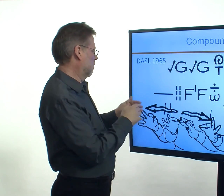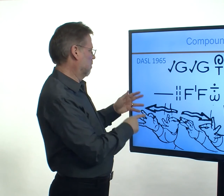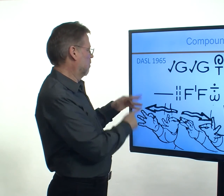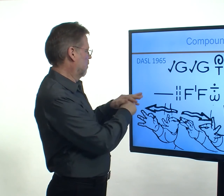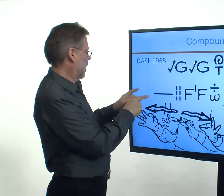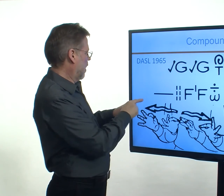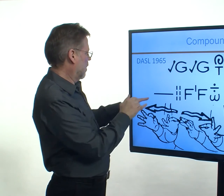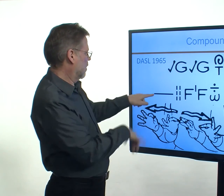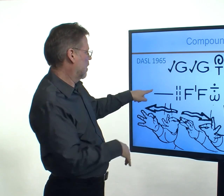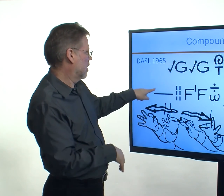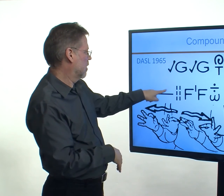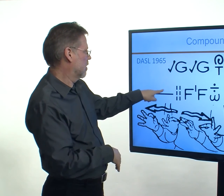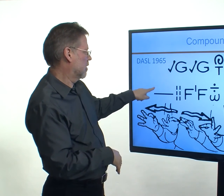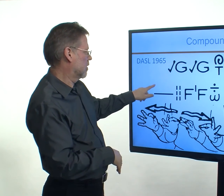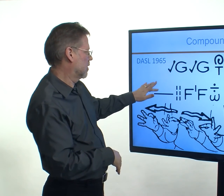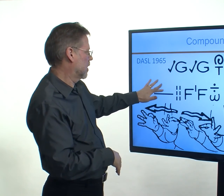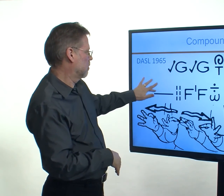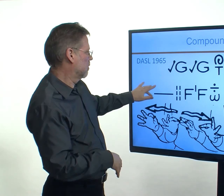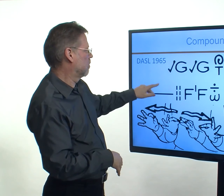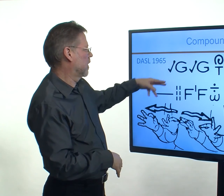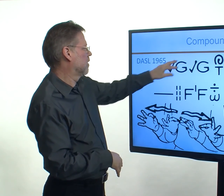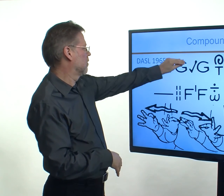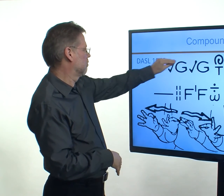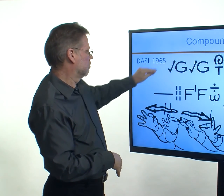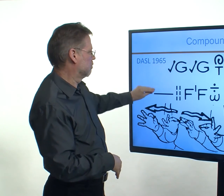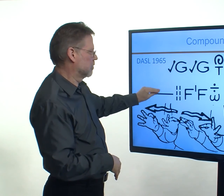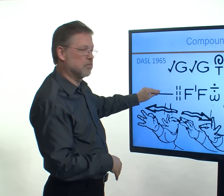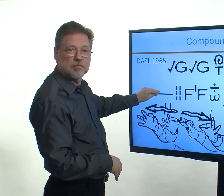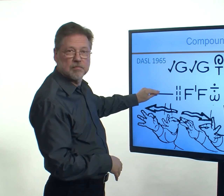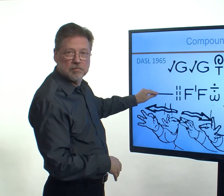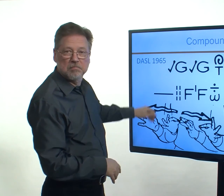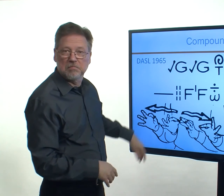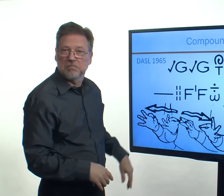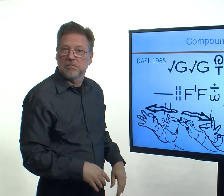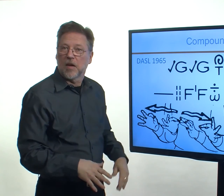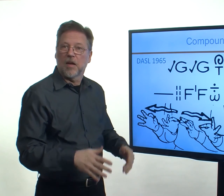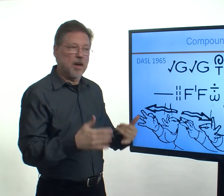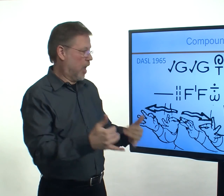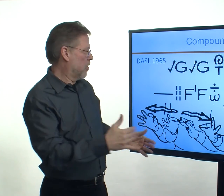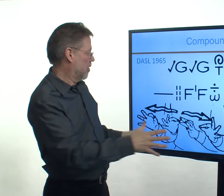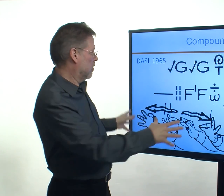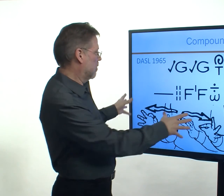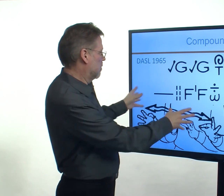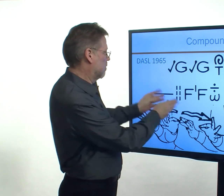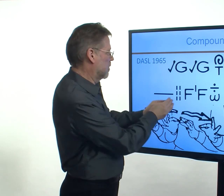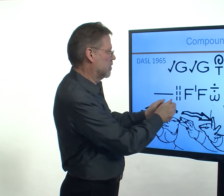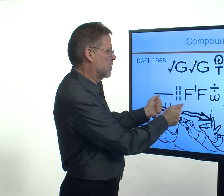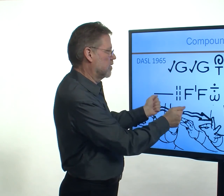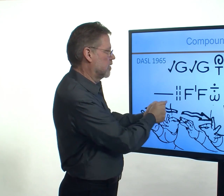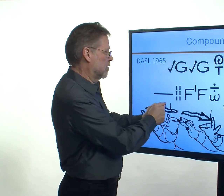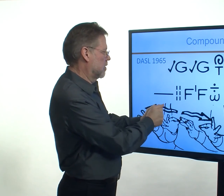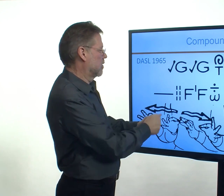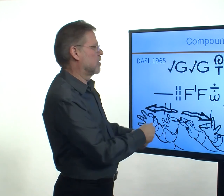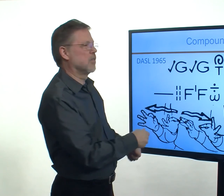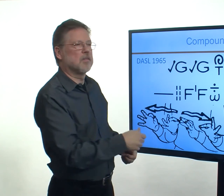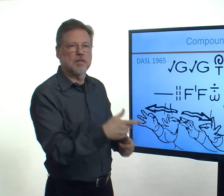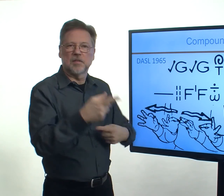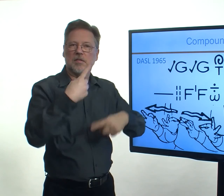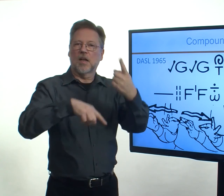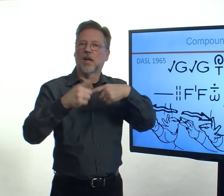This notation is listed with a dash for its connection to sign. Now combined, you get this form of sign